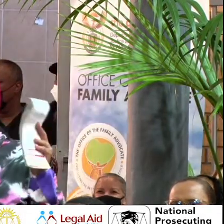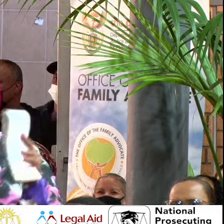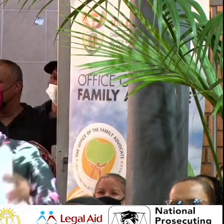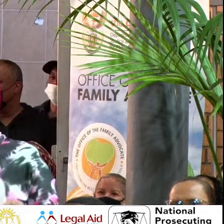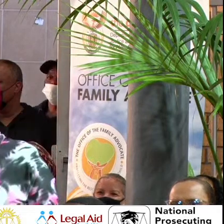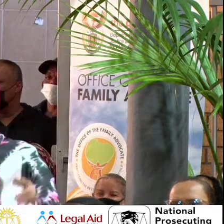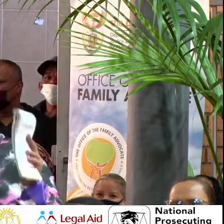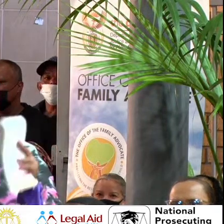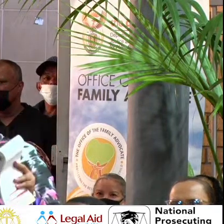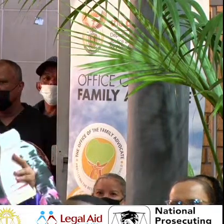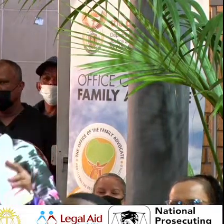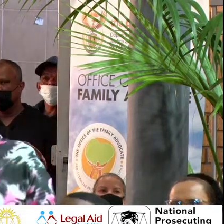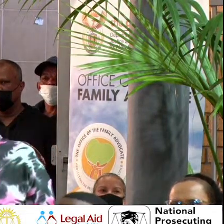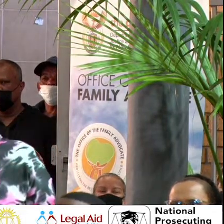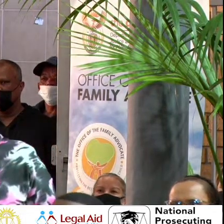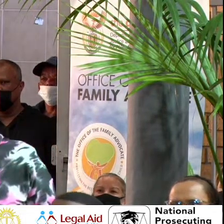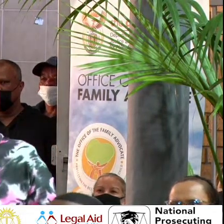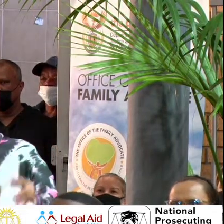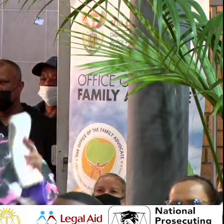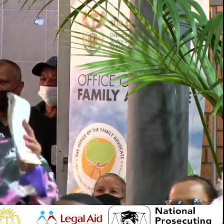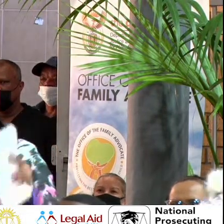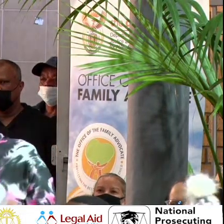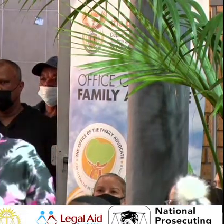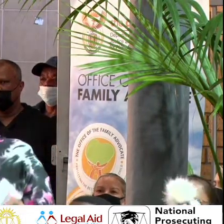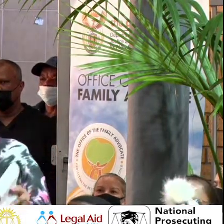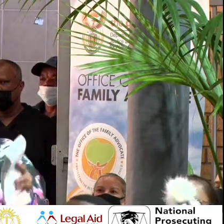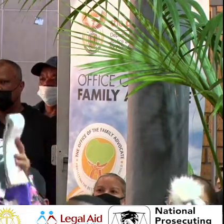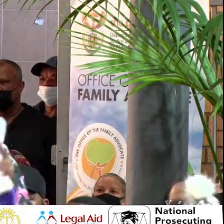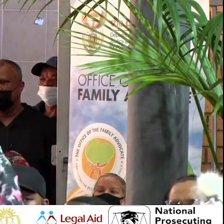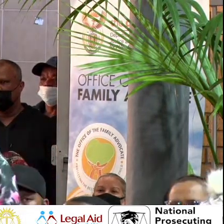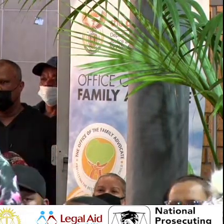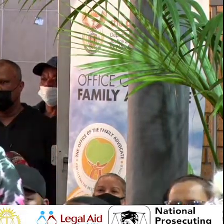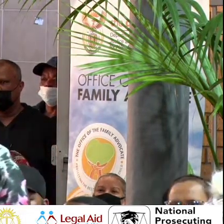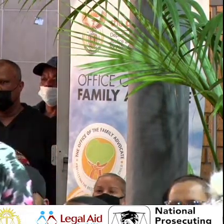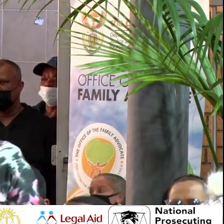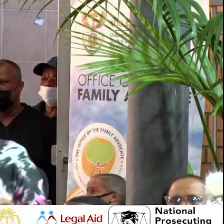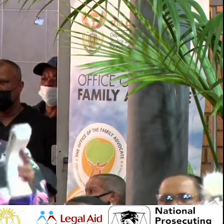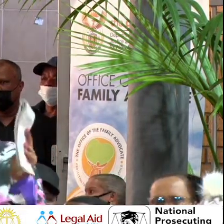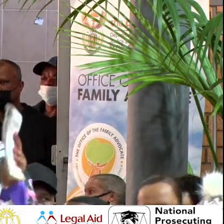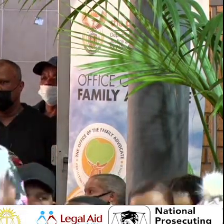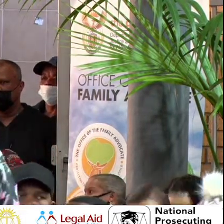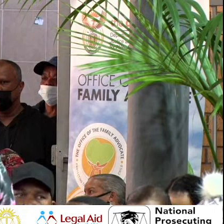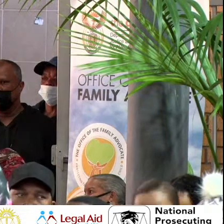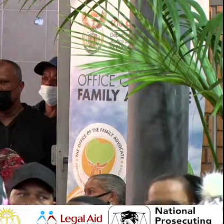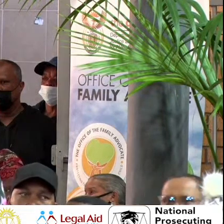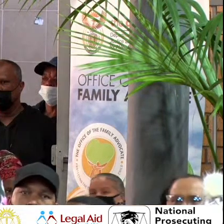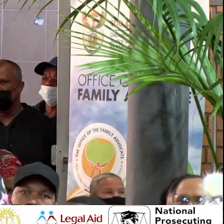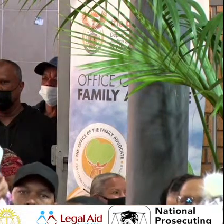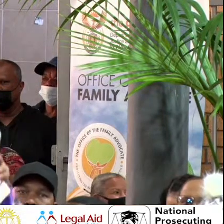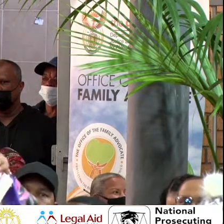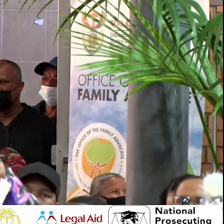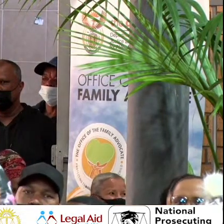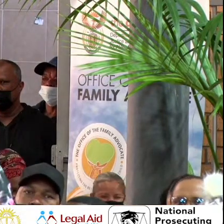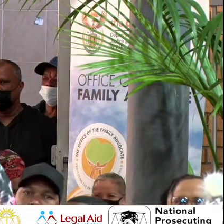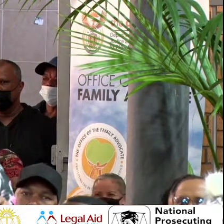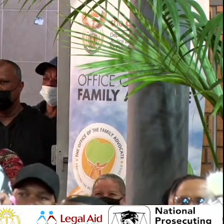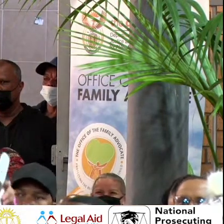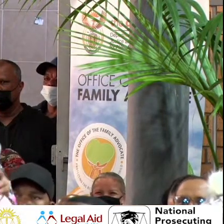must bring back their grassroots of visiting our families and schools